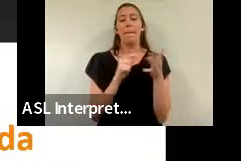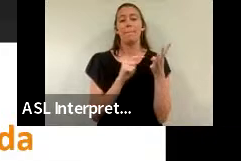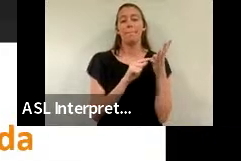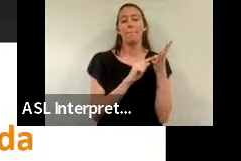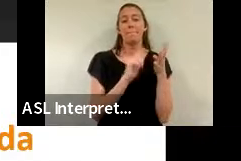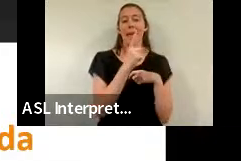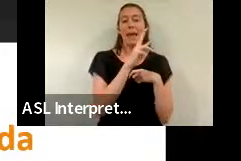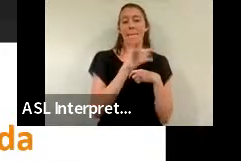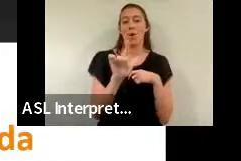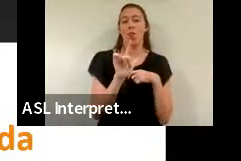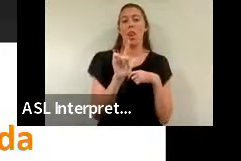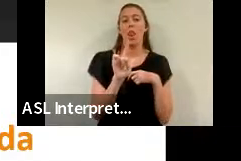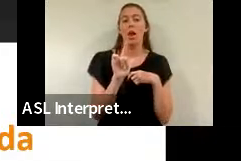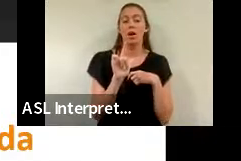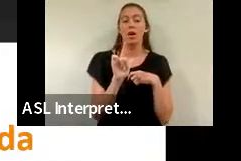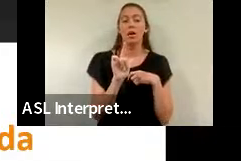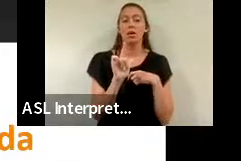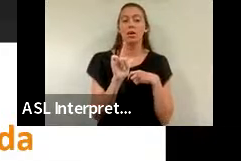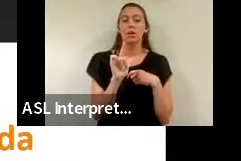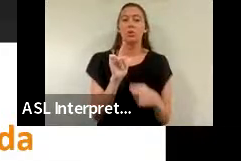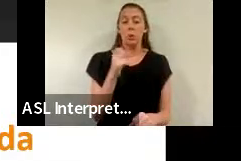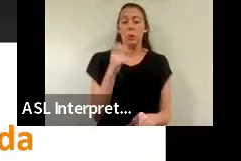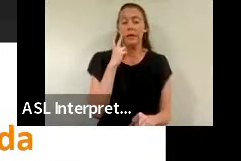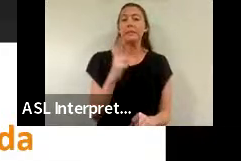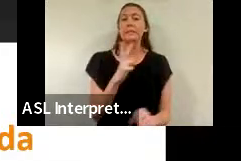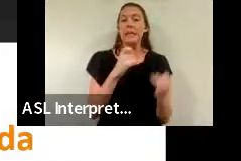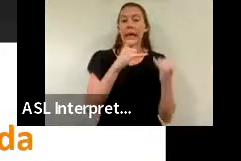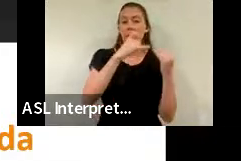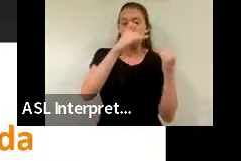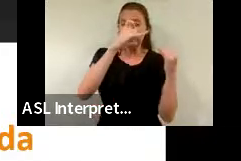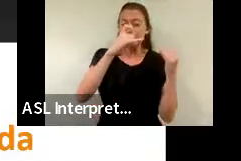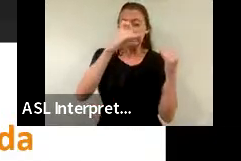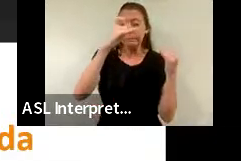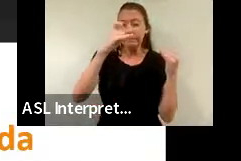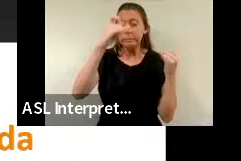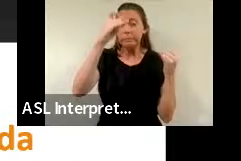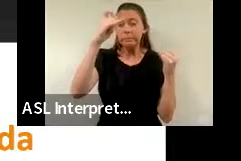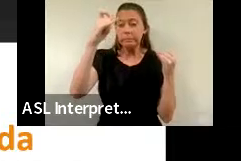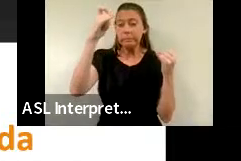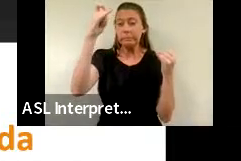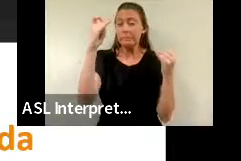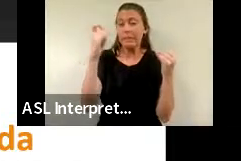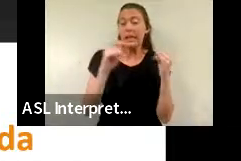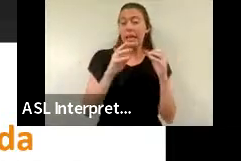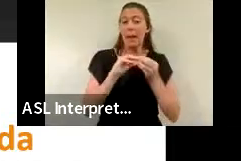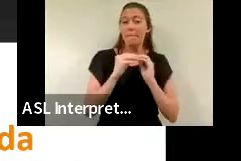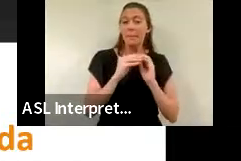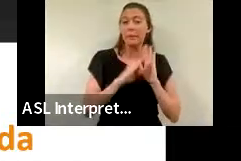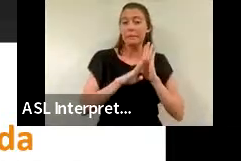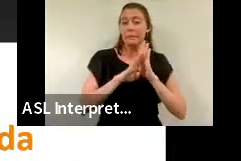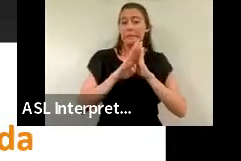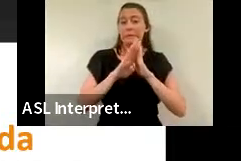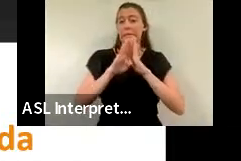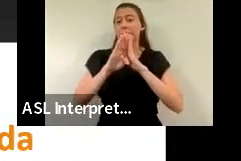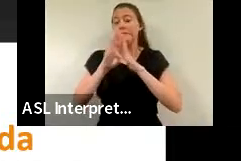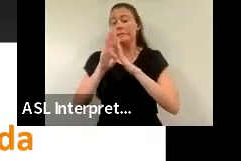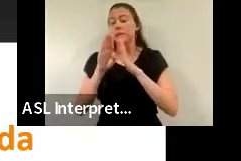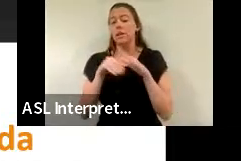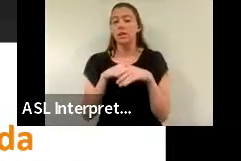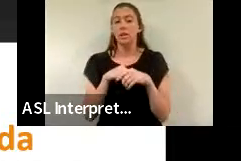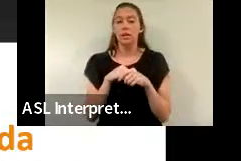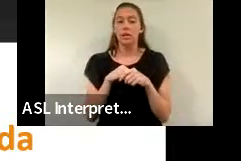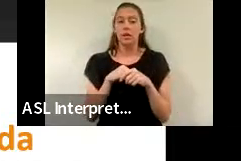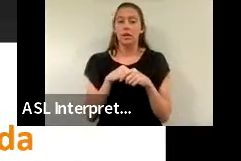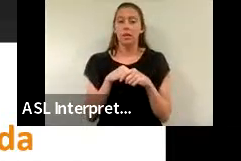been at a fairly sustained high level of transmission going back to